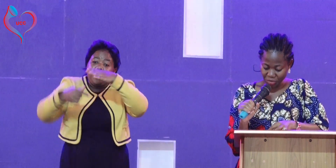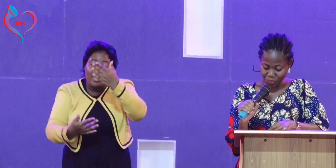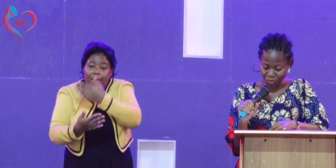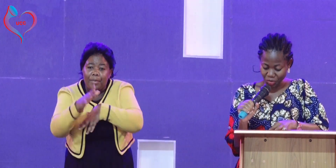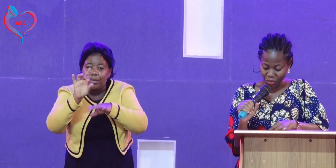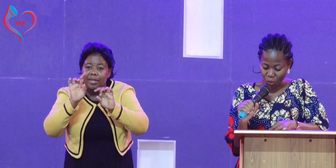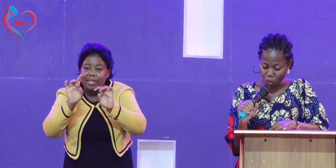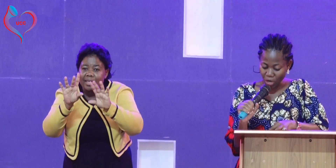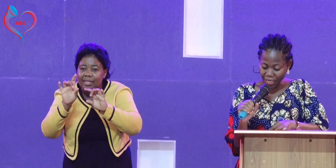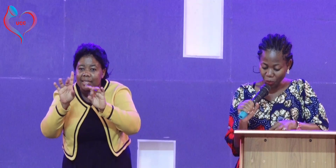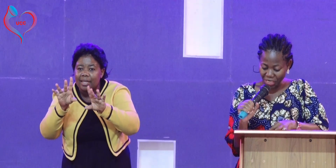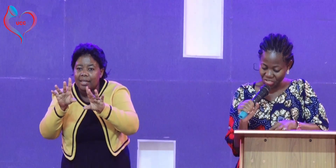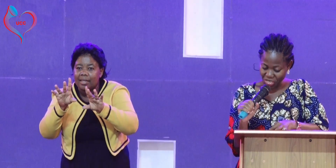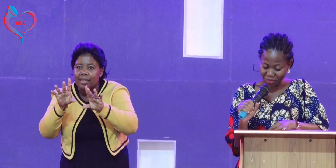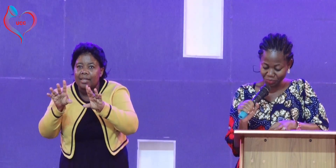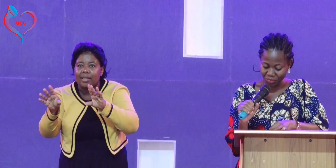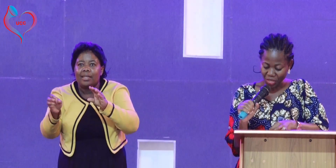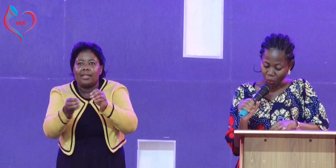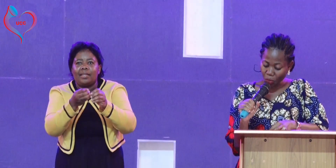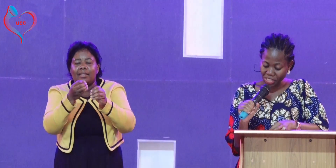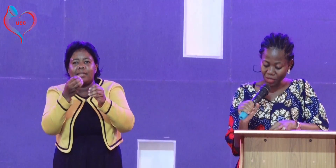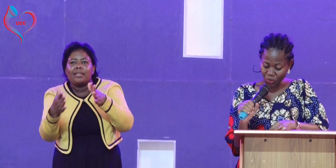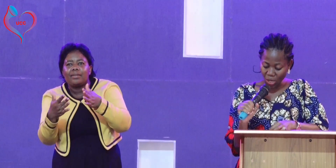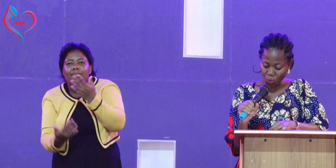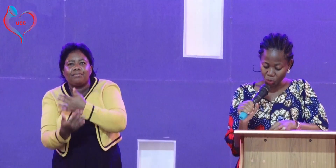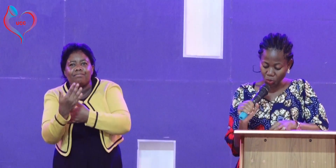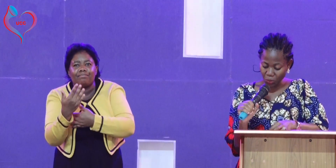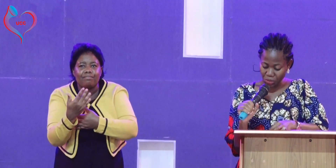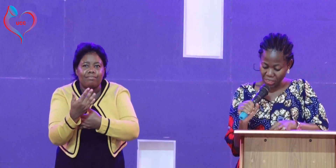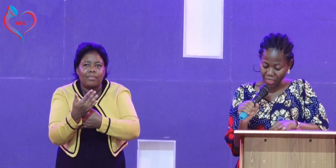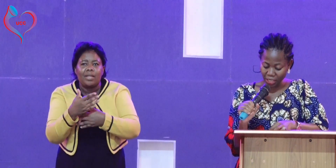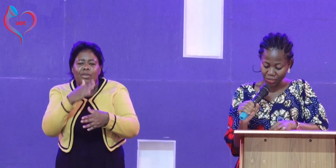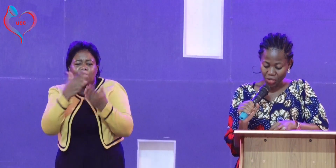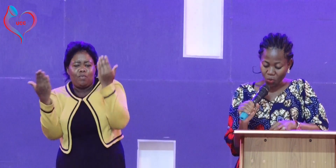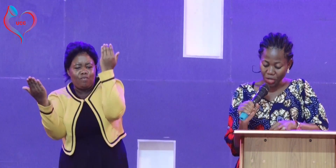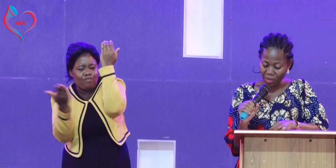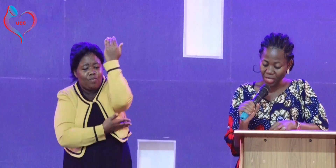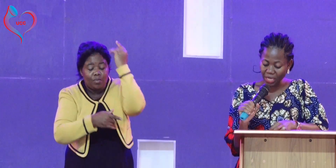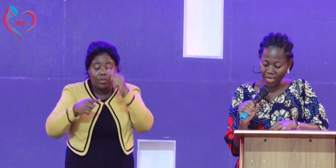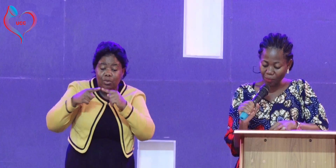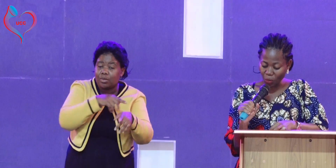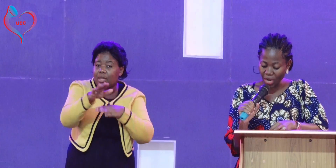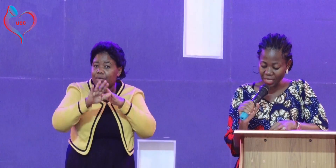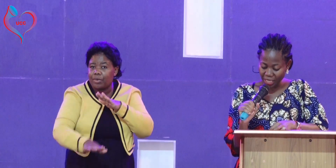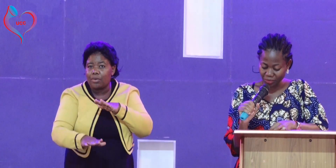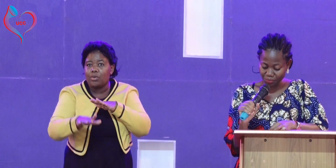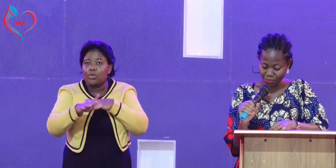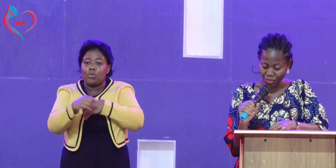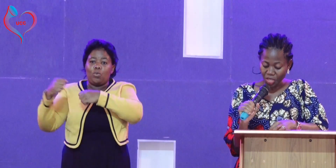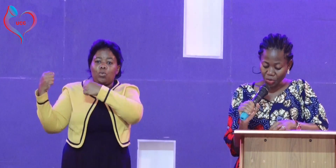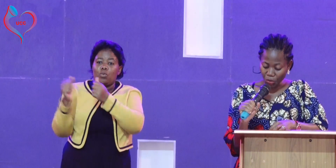yencha. Aha. Omwana wencha. Aha. Ngo temedwa okutuka kutaka. Gwe yameganga